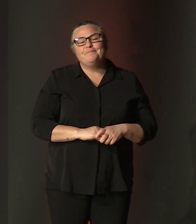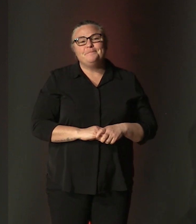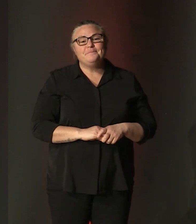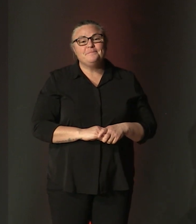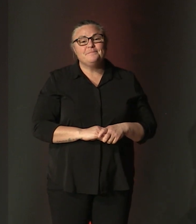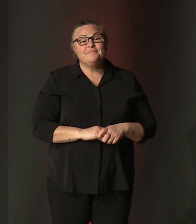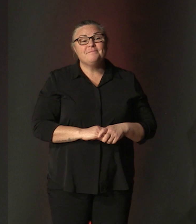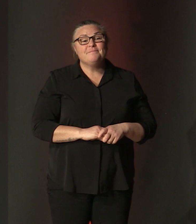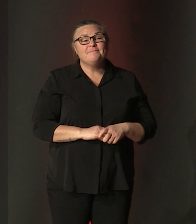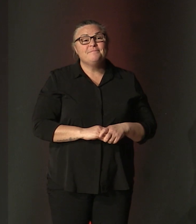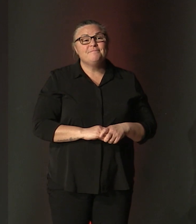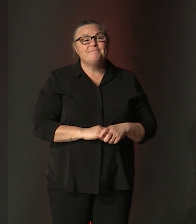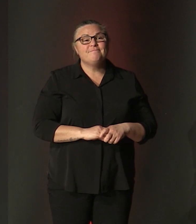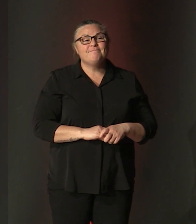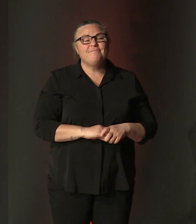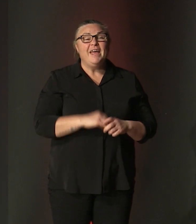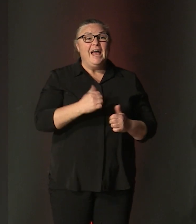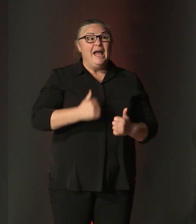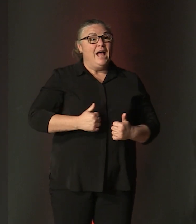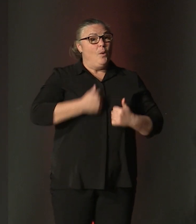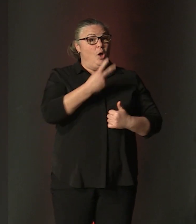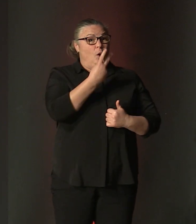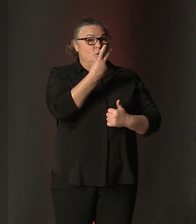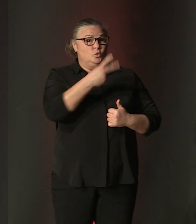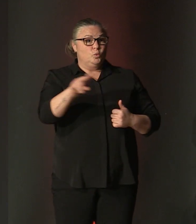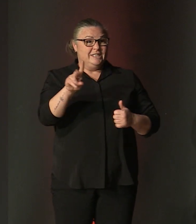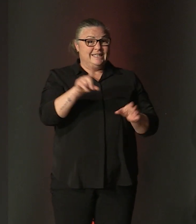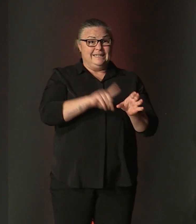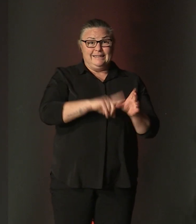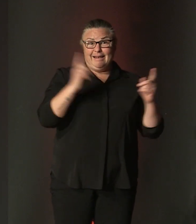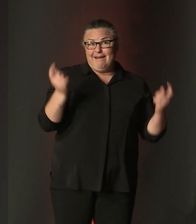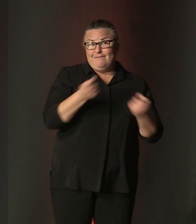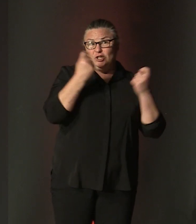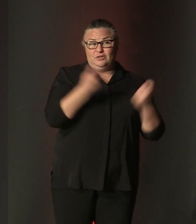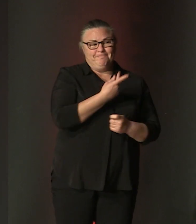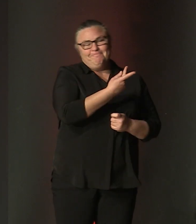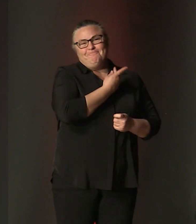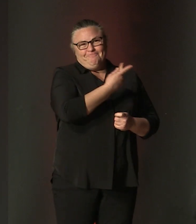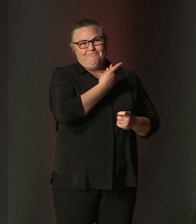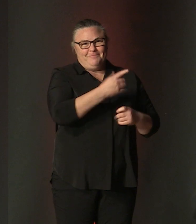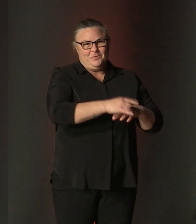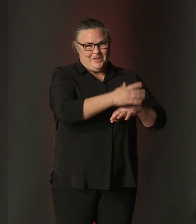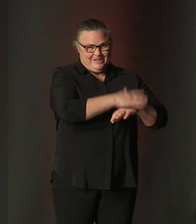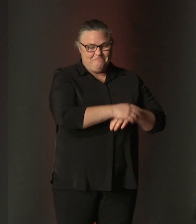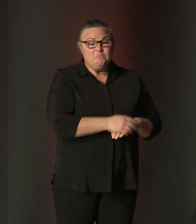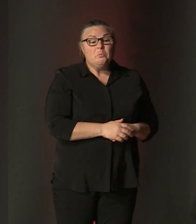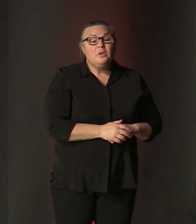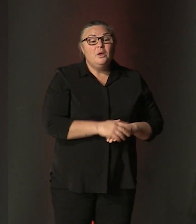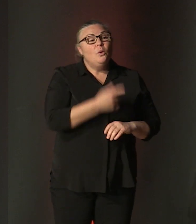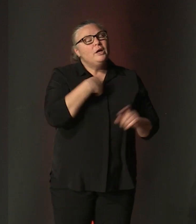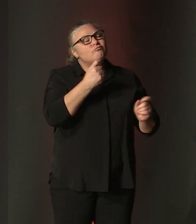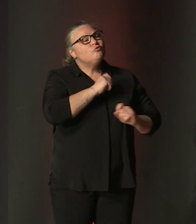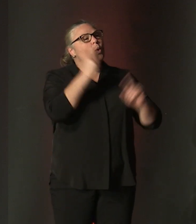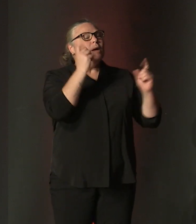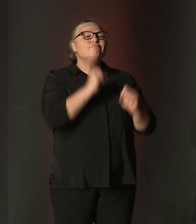On the morning of our 20th wedding anniversary, Rick and I woke up in a beautiful